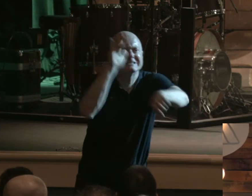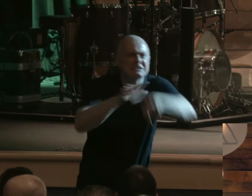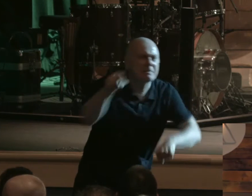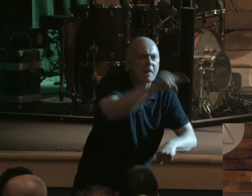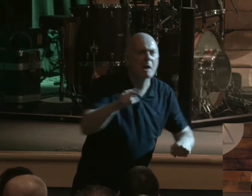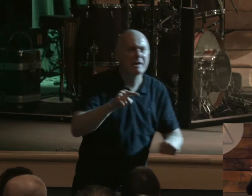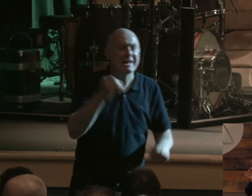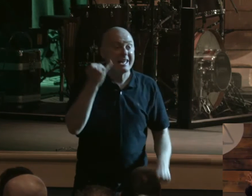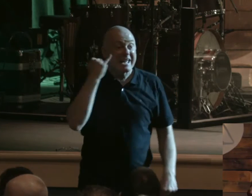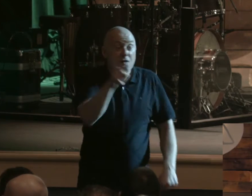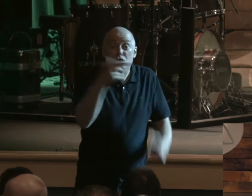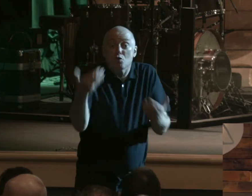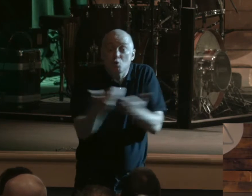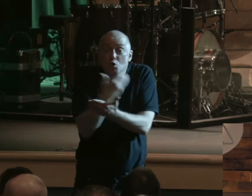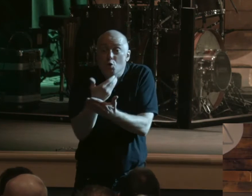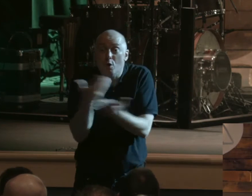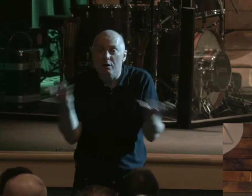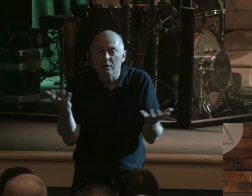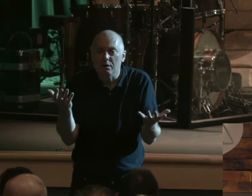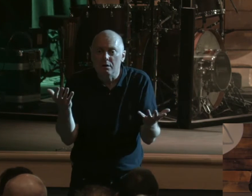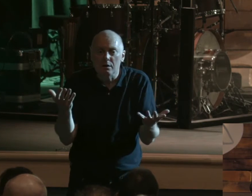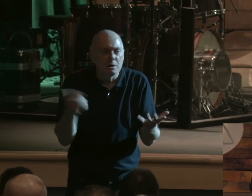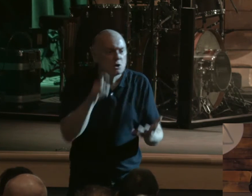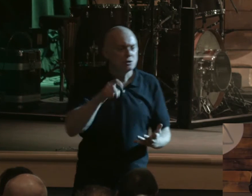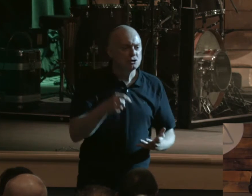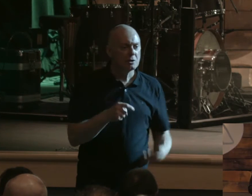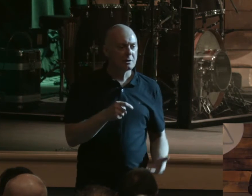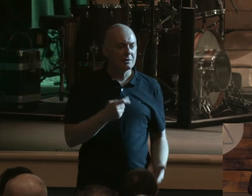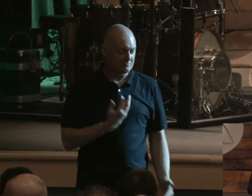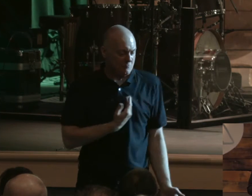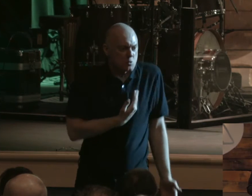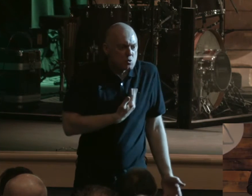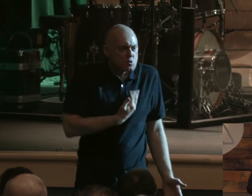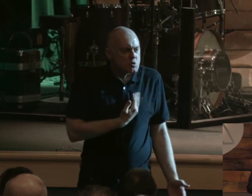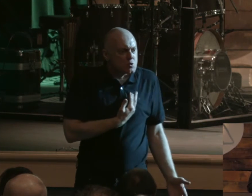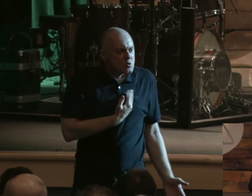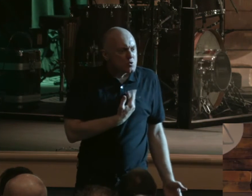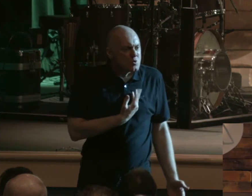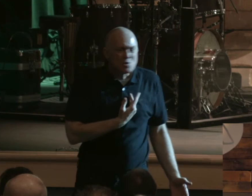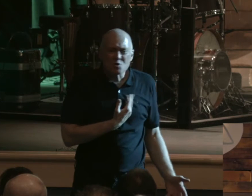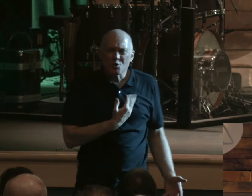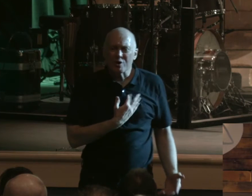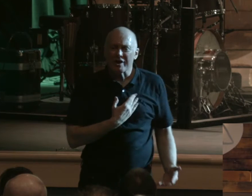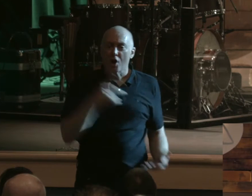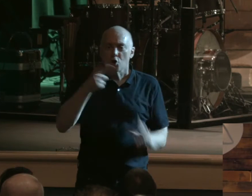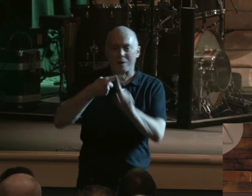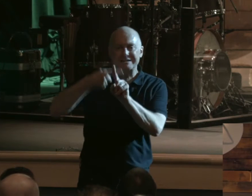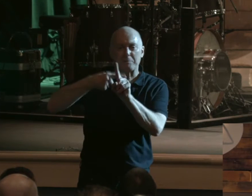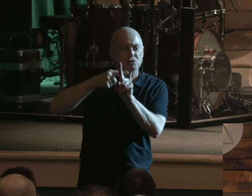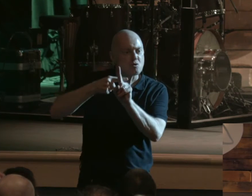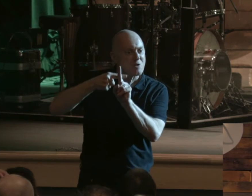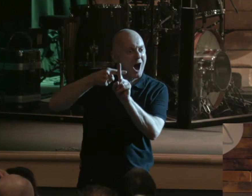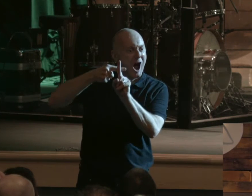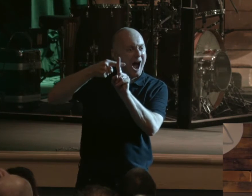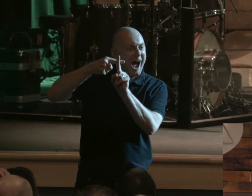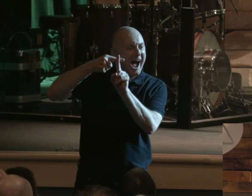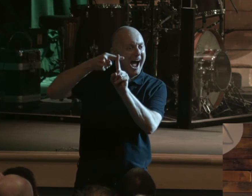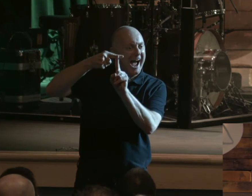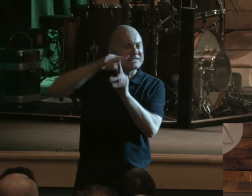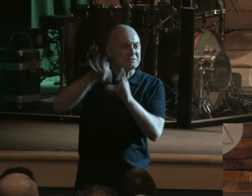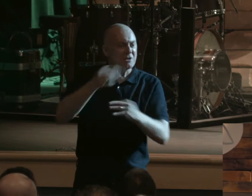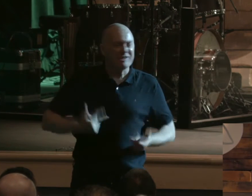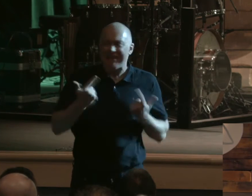compulsion. If we are made new, loved ones, there should be something bubbling right now. There should be a temperature rising in our